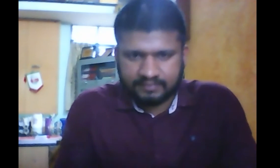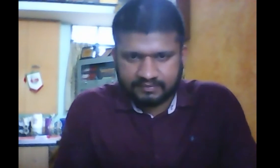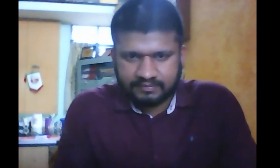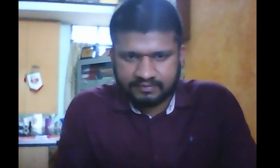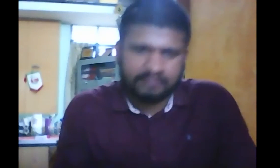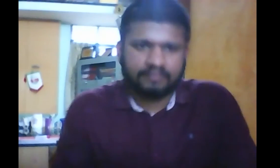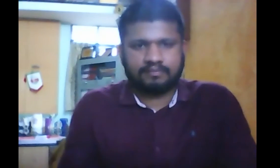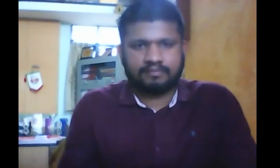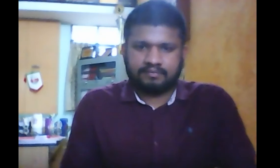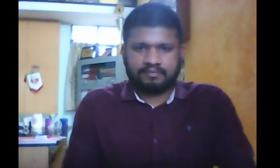Learn.